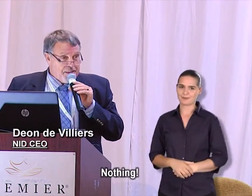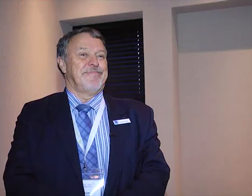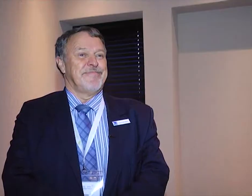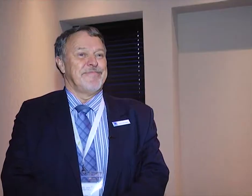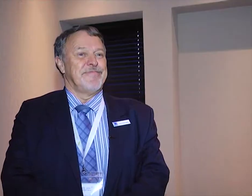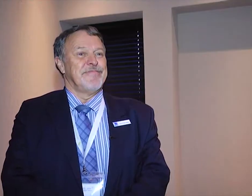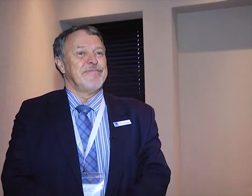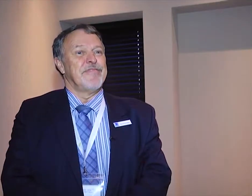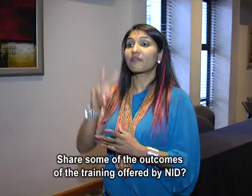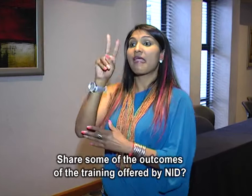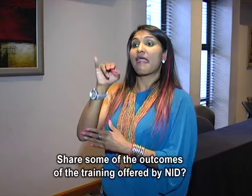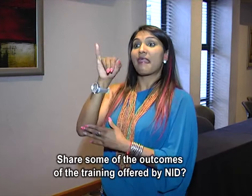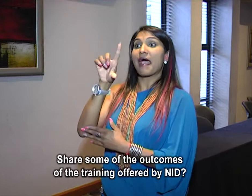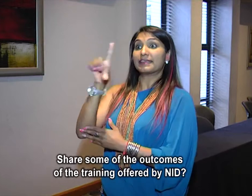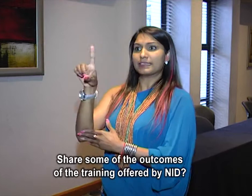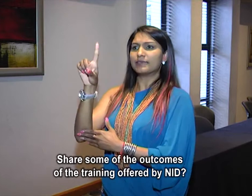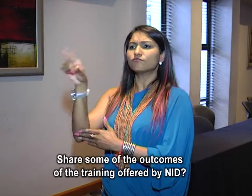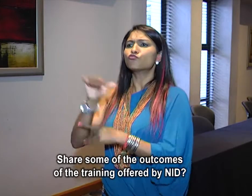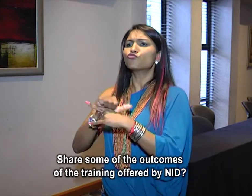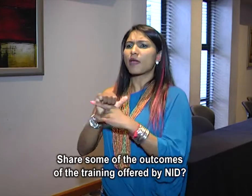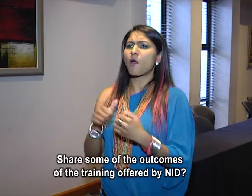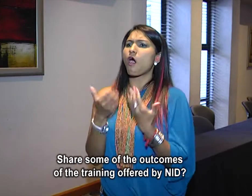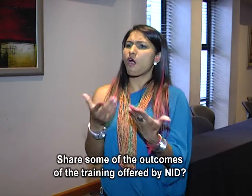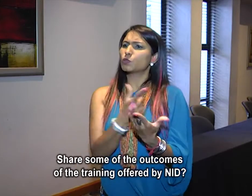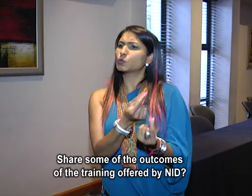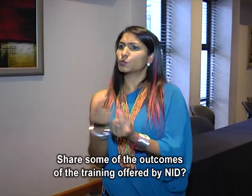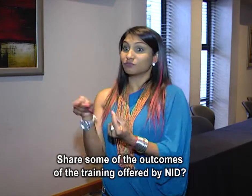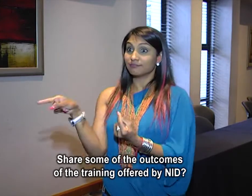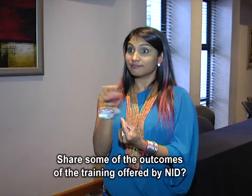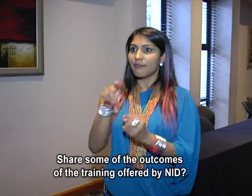Nothing. Share some of the outcomes of the training offered by NID.